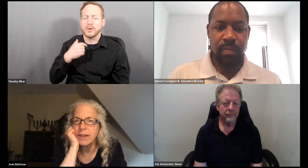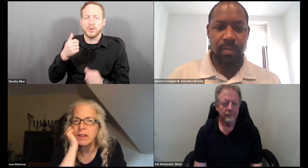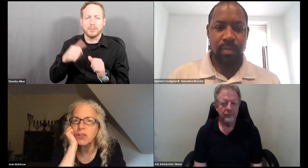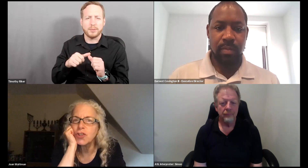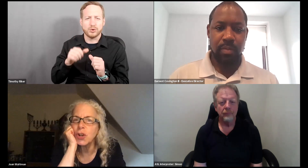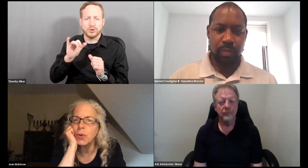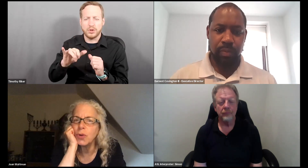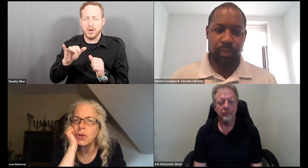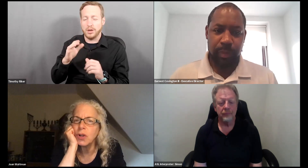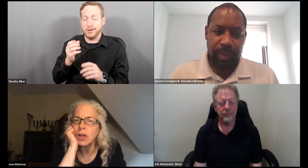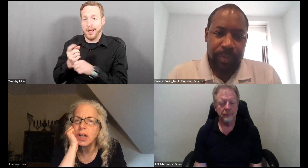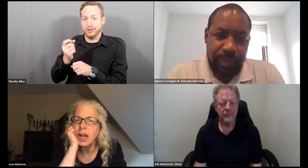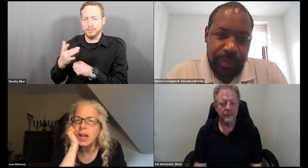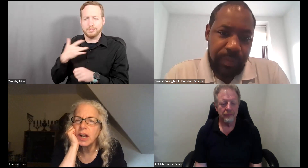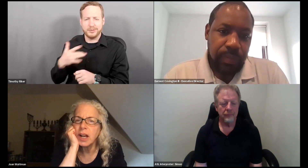Okay, so